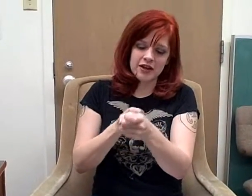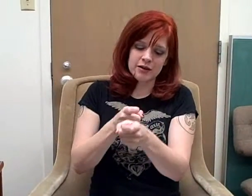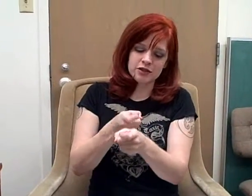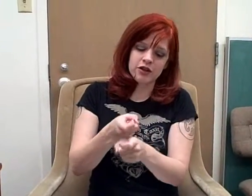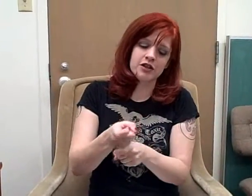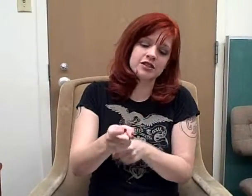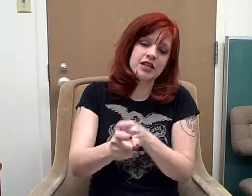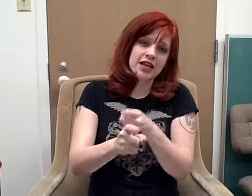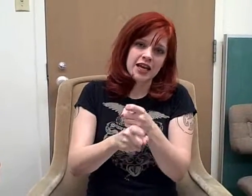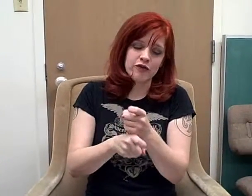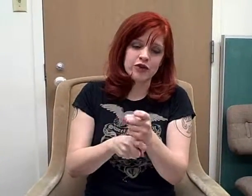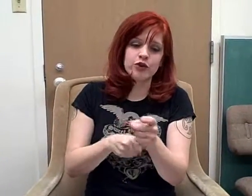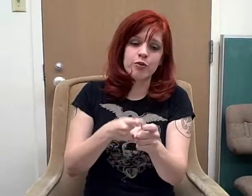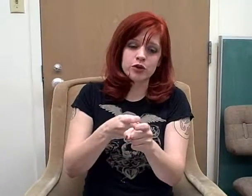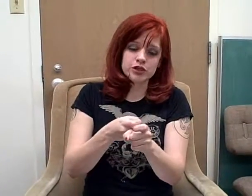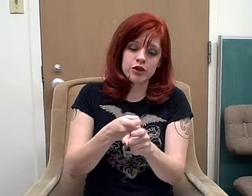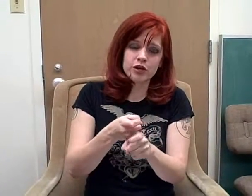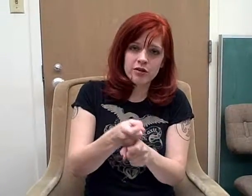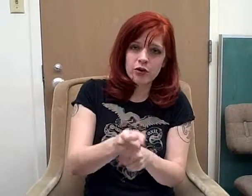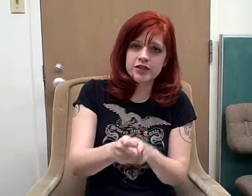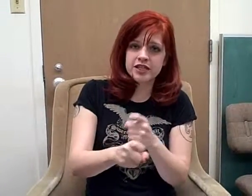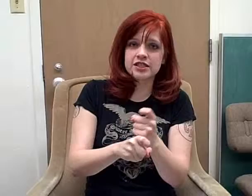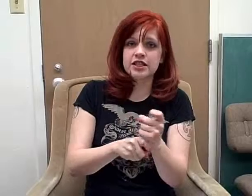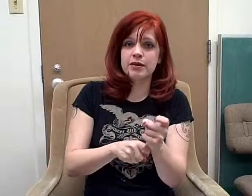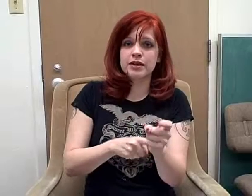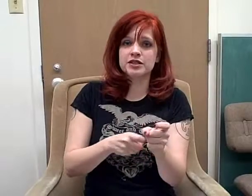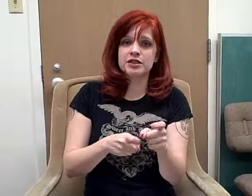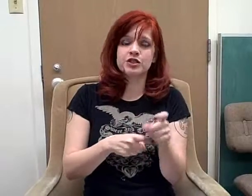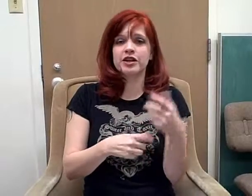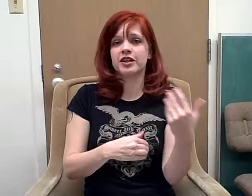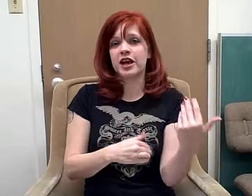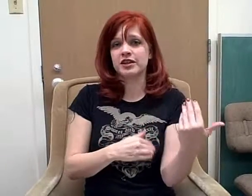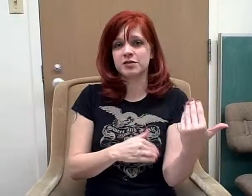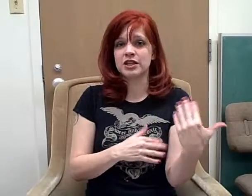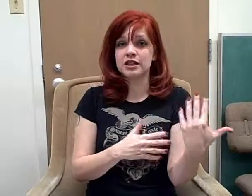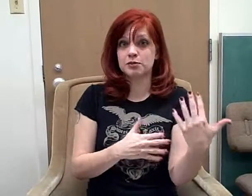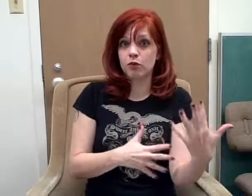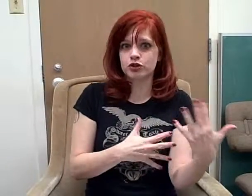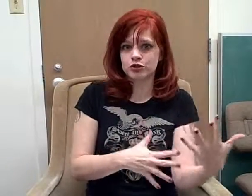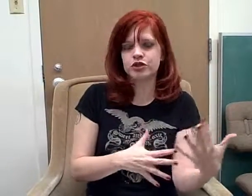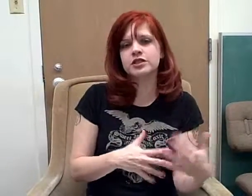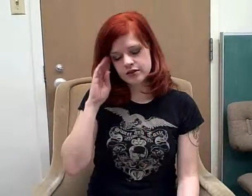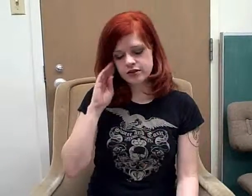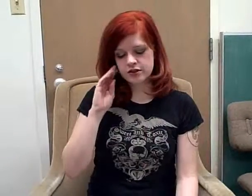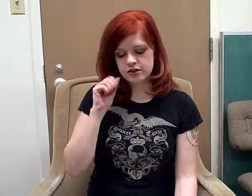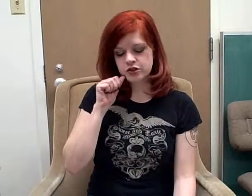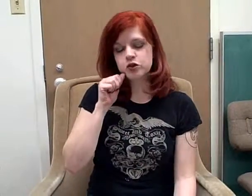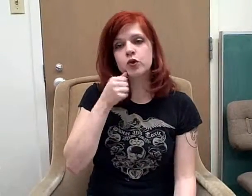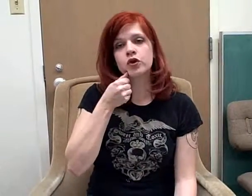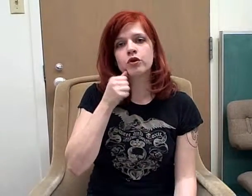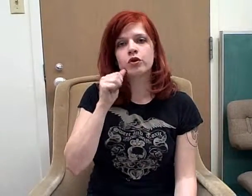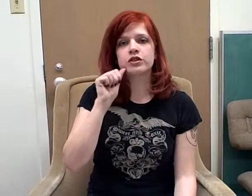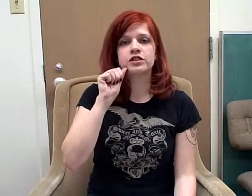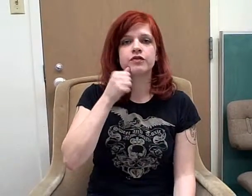comes across. And if you do it more slowly and more intensely, that means that you're indicating something that's more torturous. Sore or